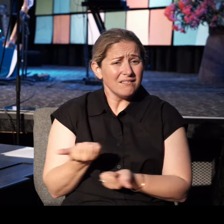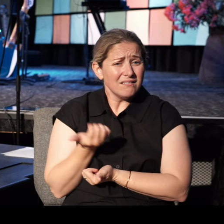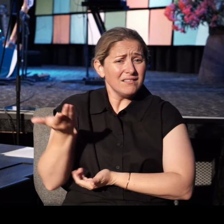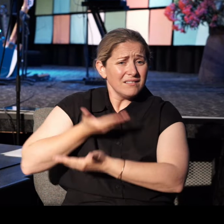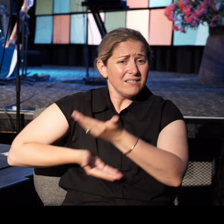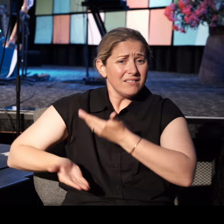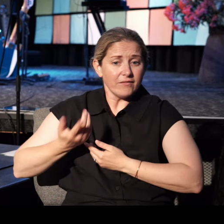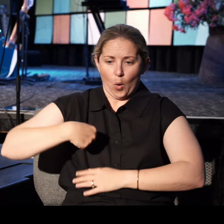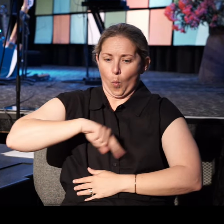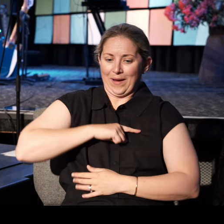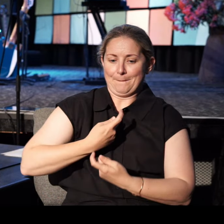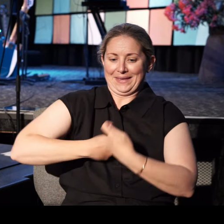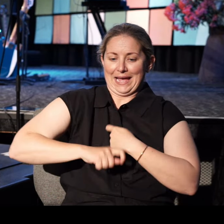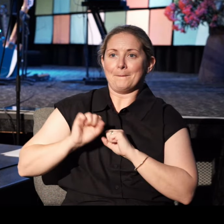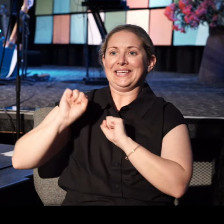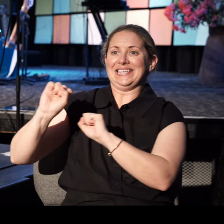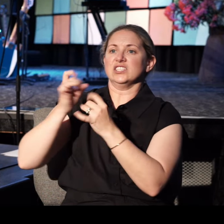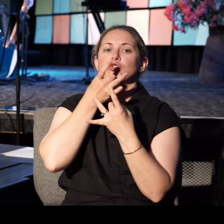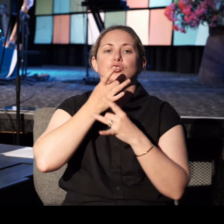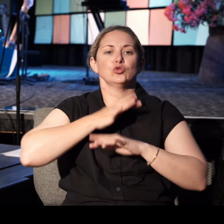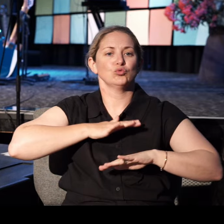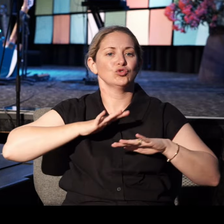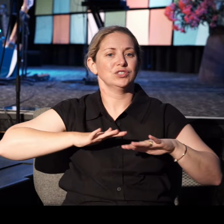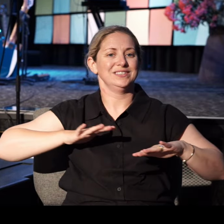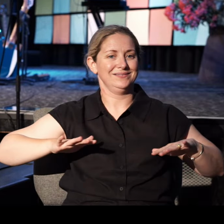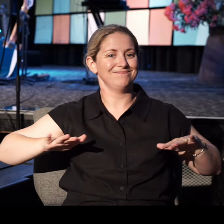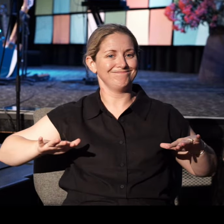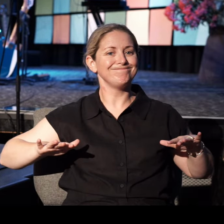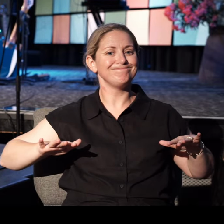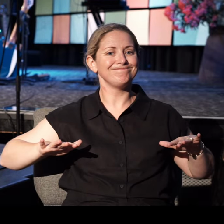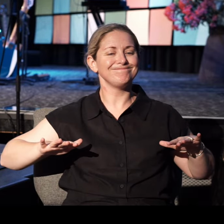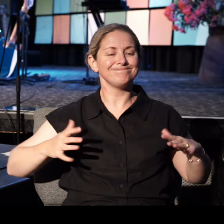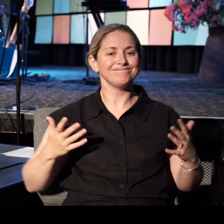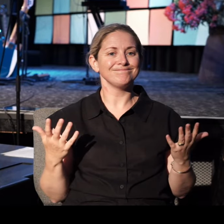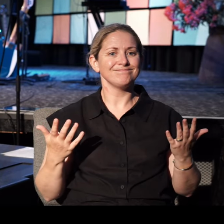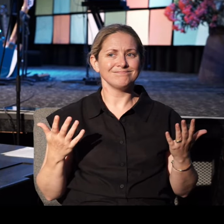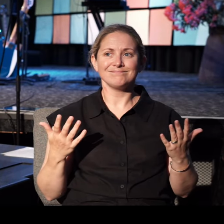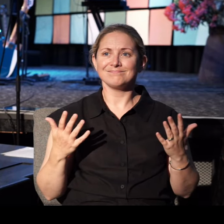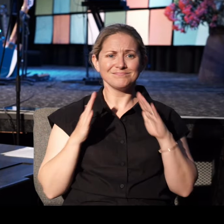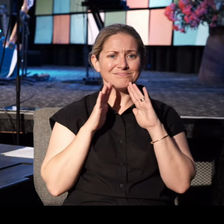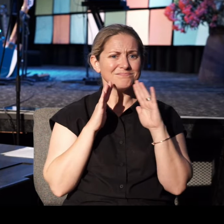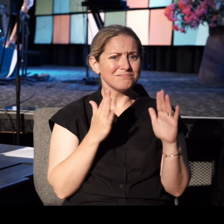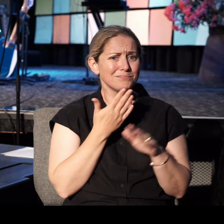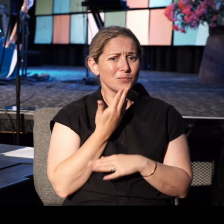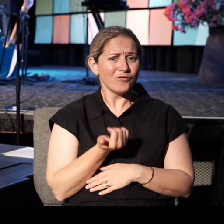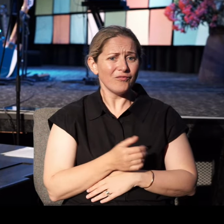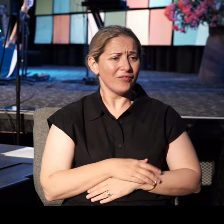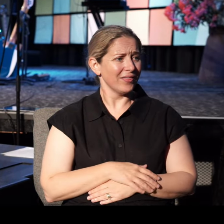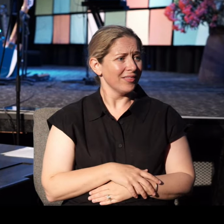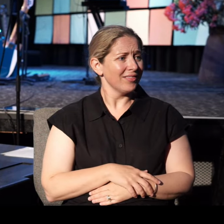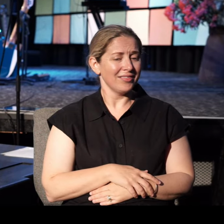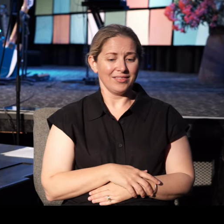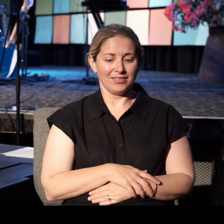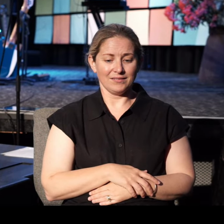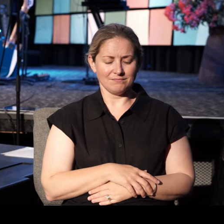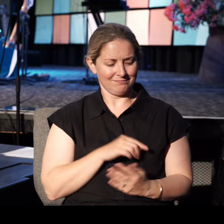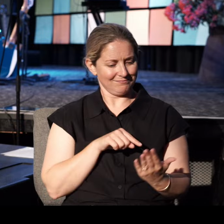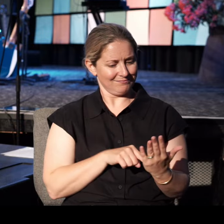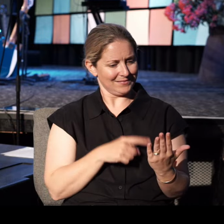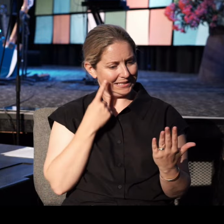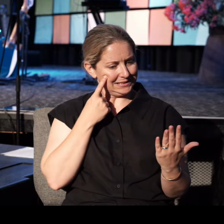called children of God. What a beautiful verse. That see what